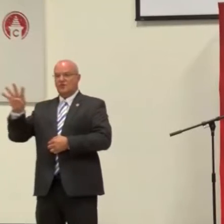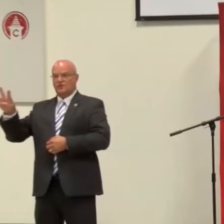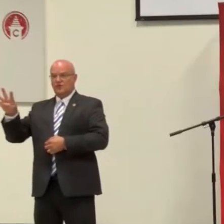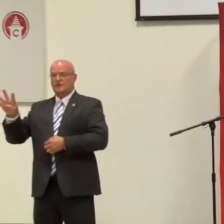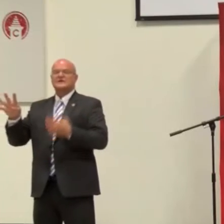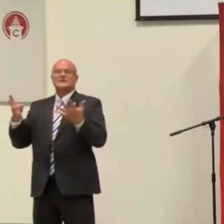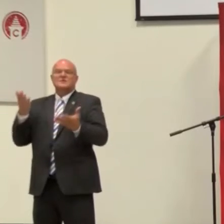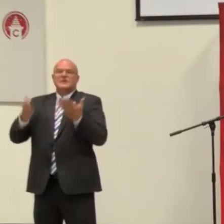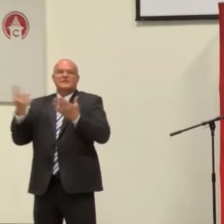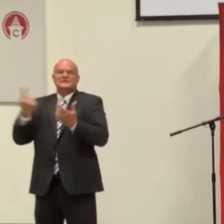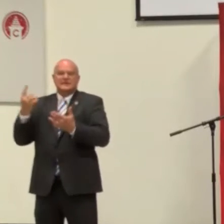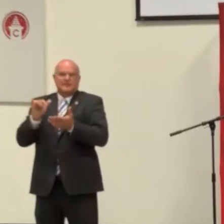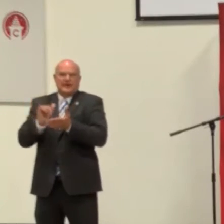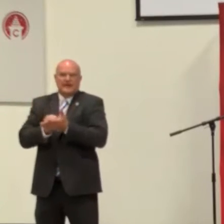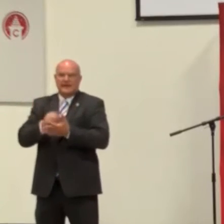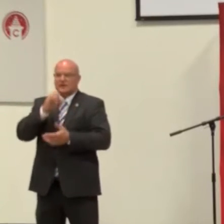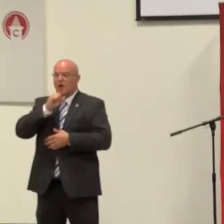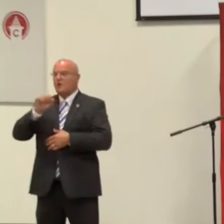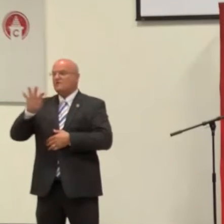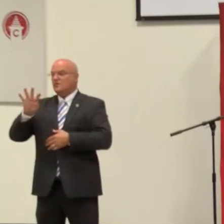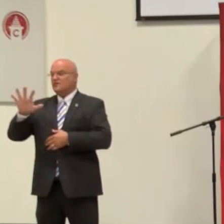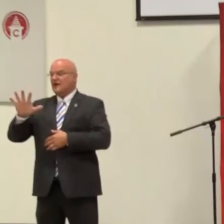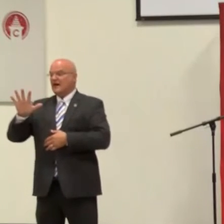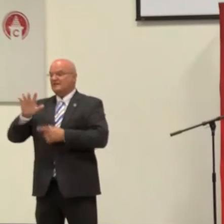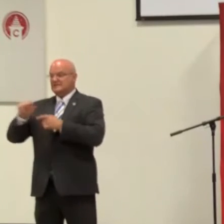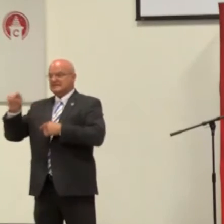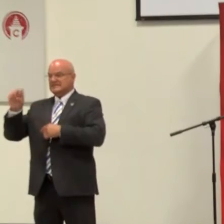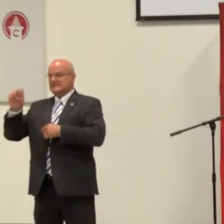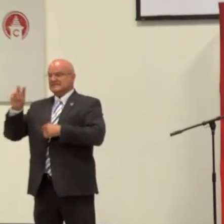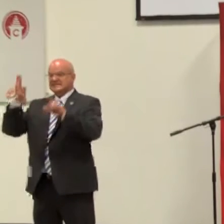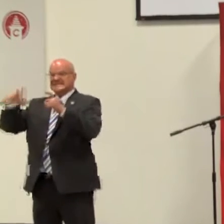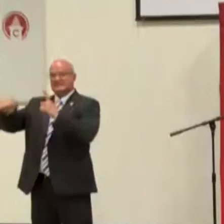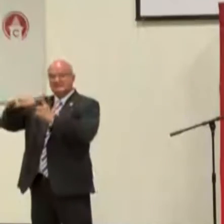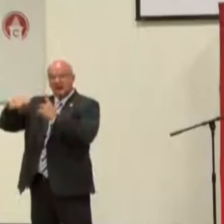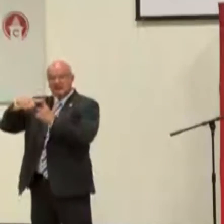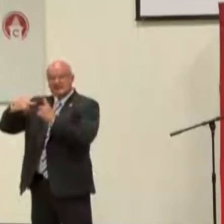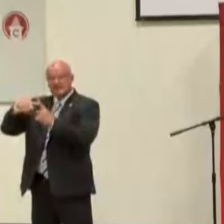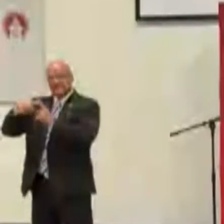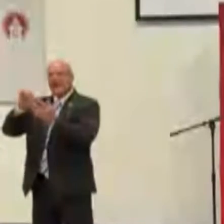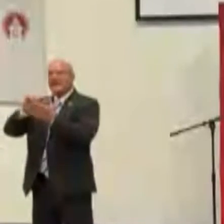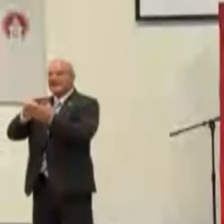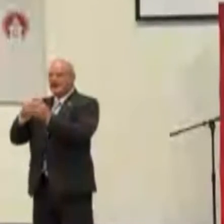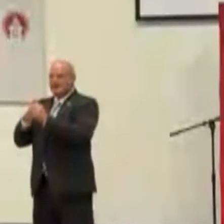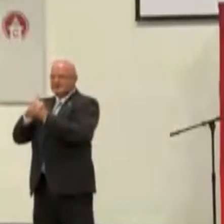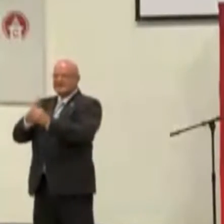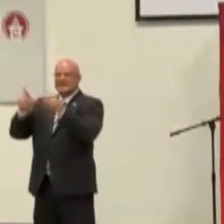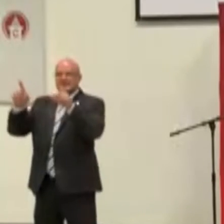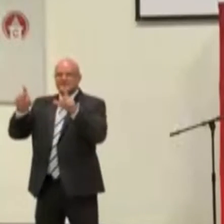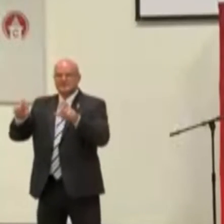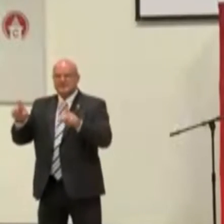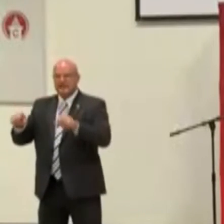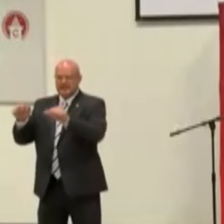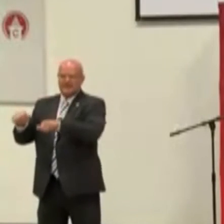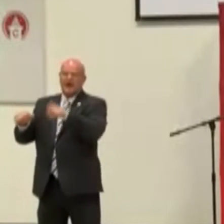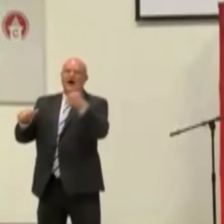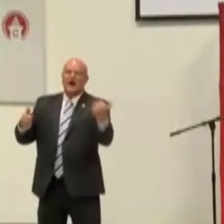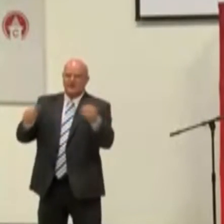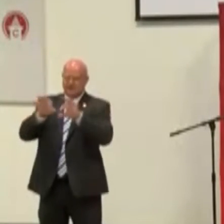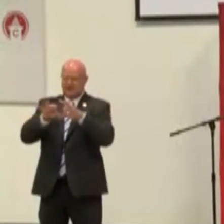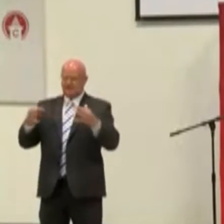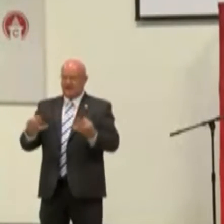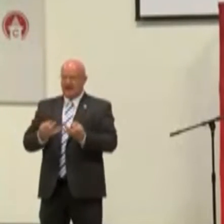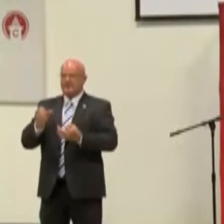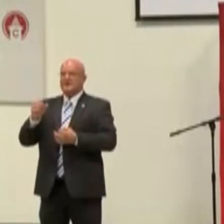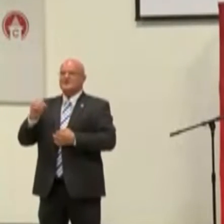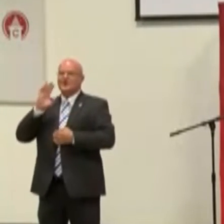might be somebody that is 45 to 64 that tests positive, and that will lead them to test the others in their family,